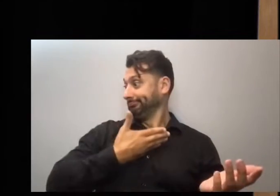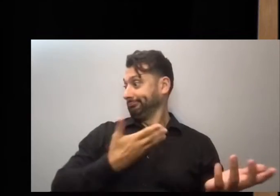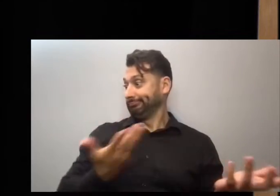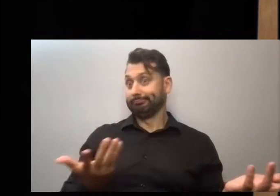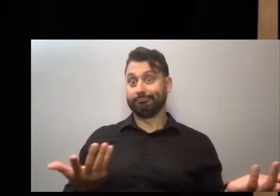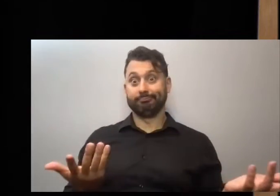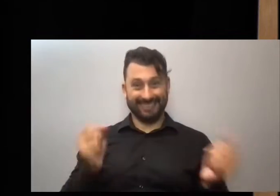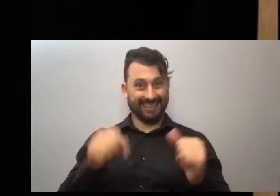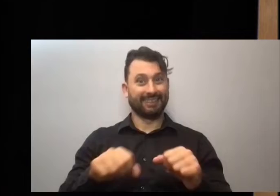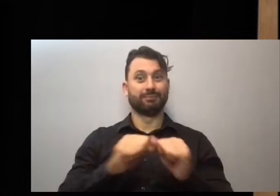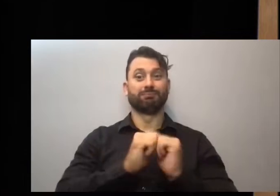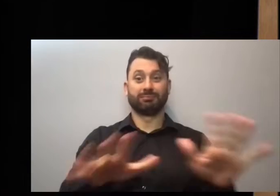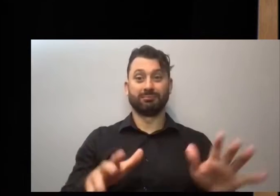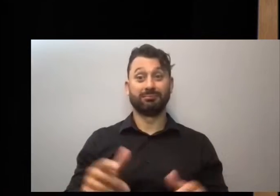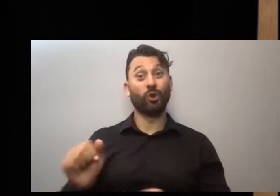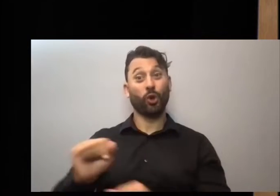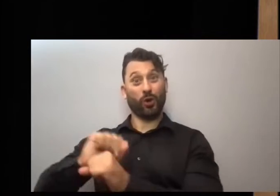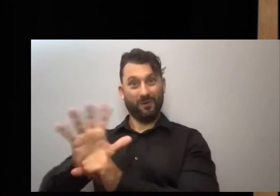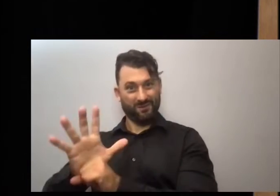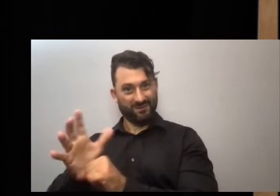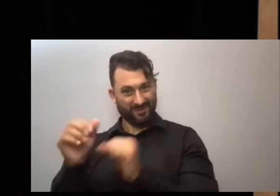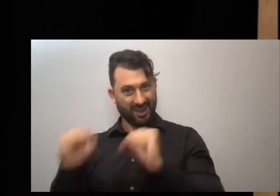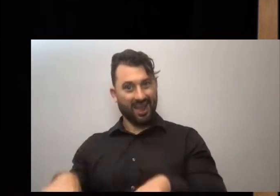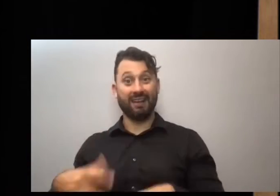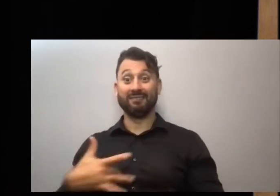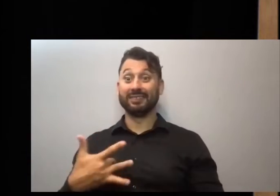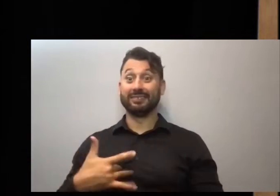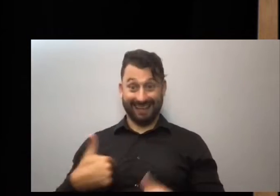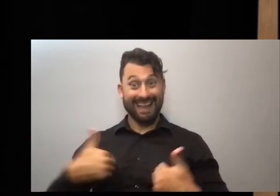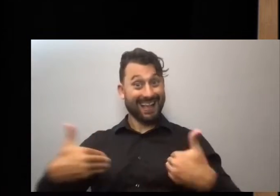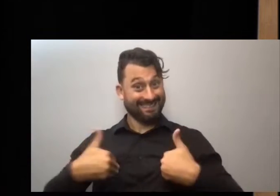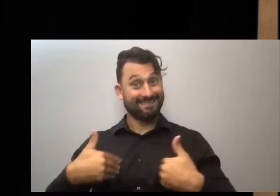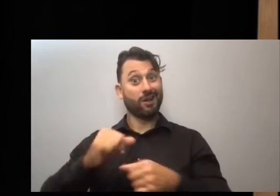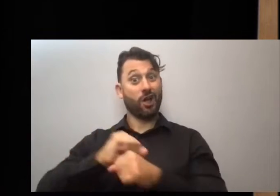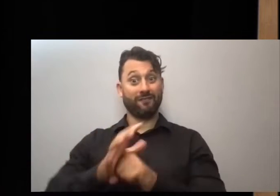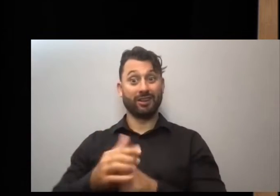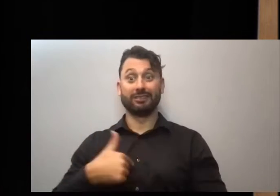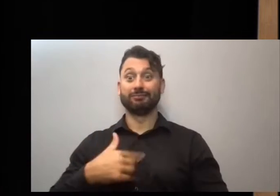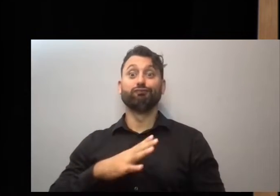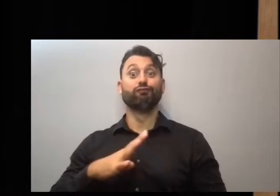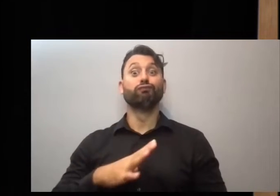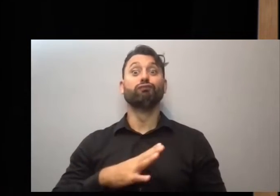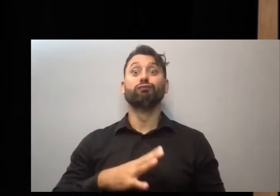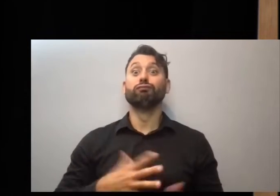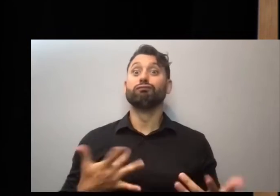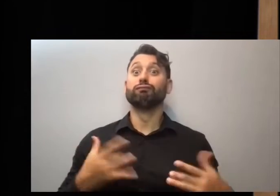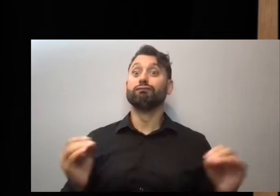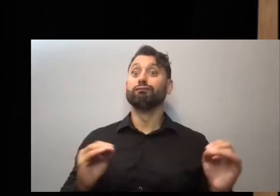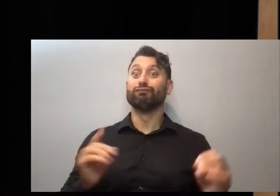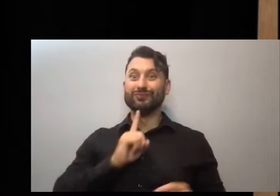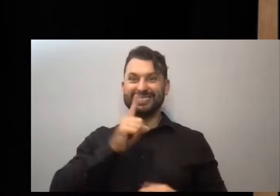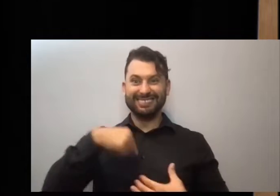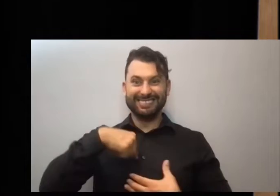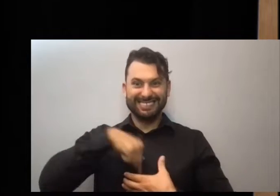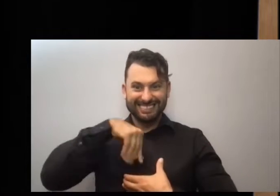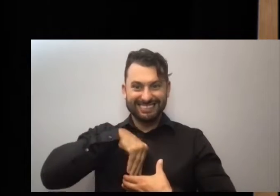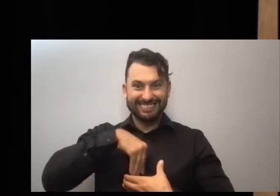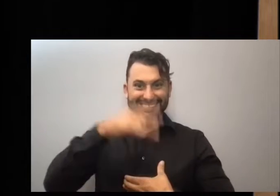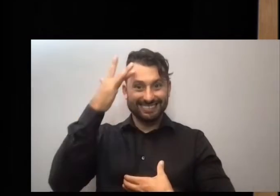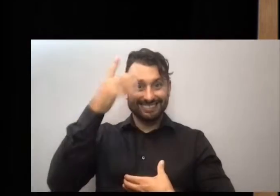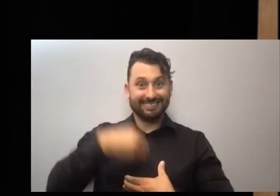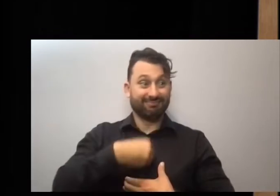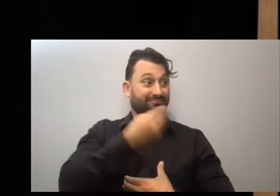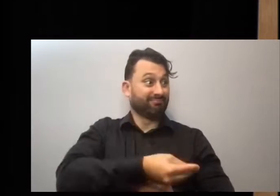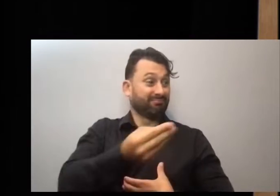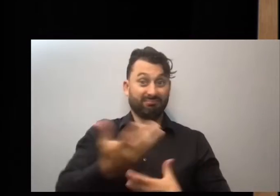them, more than likely I'm probably going to get COVID. But I might not be symptomatic yet. And